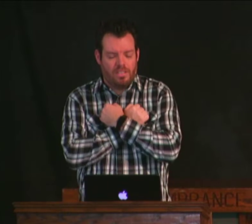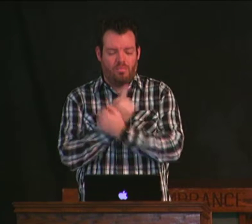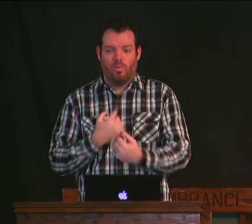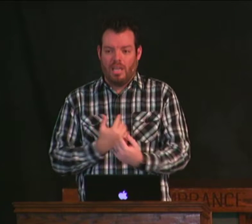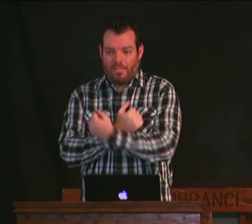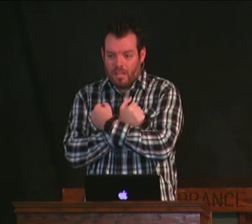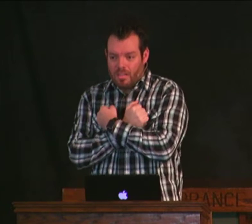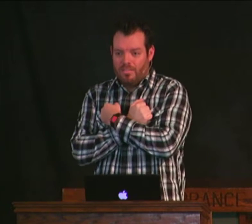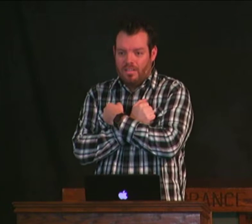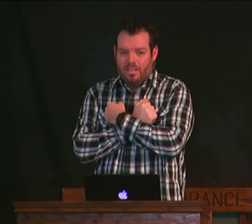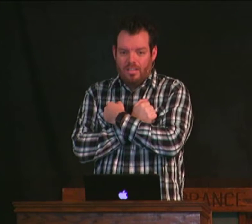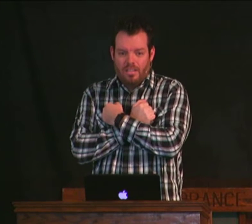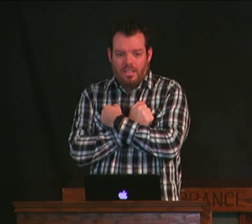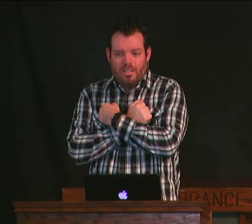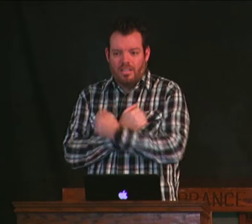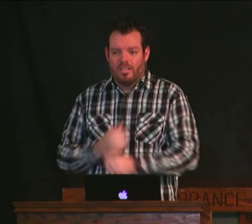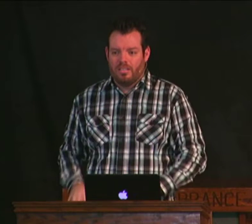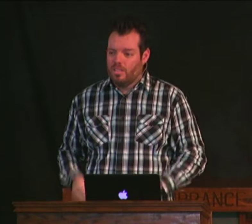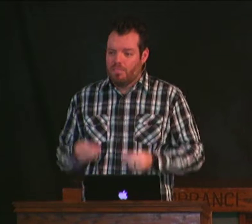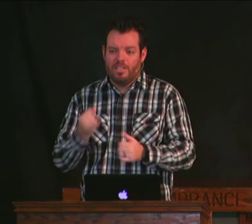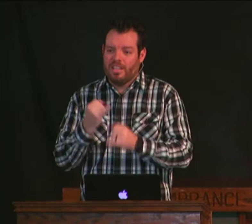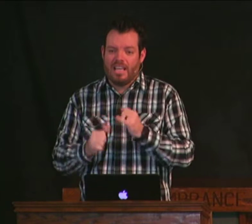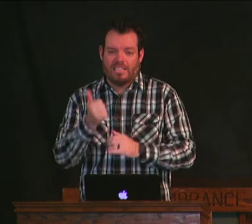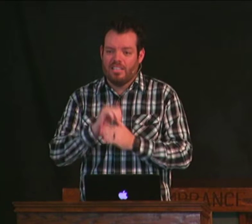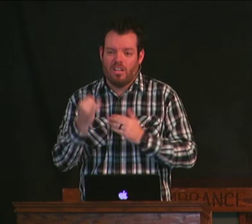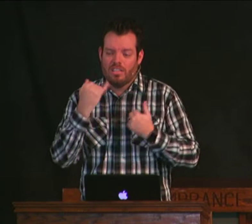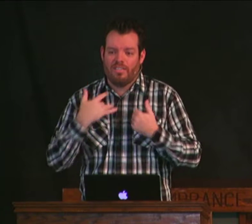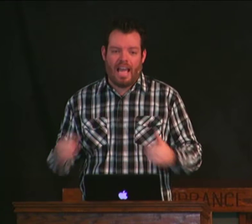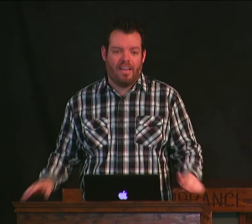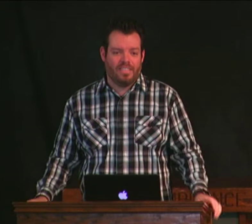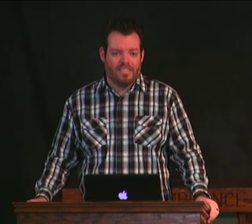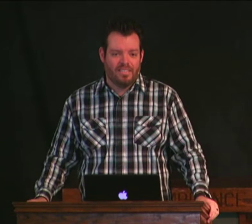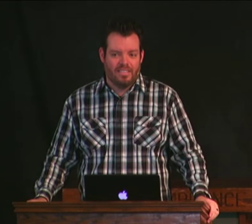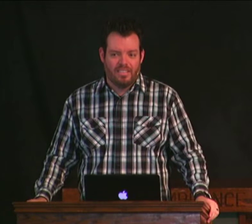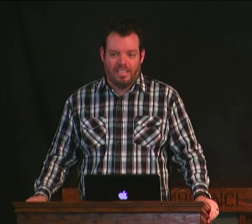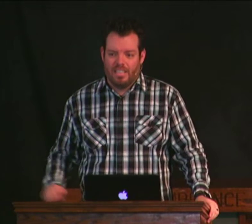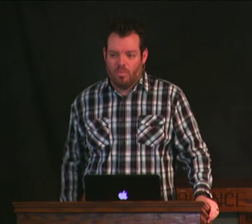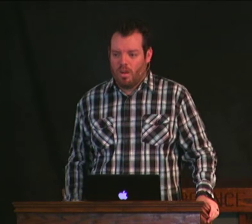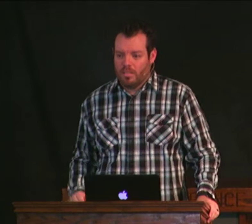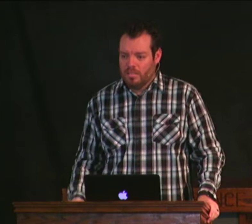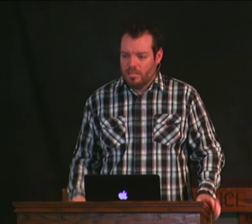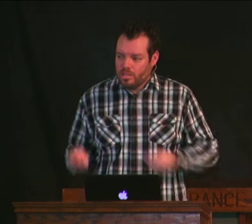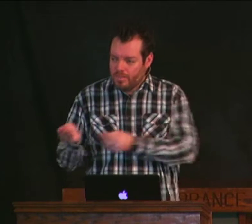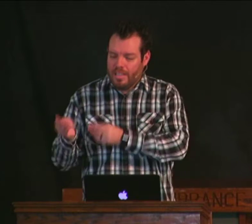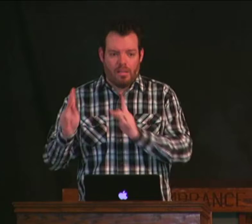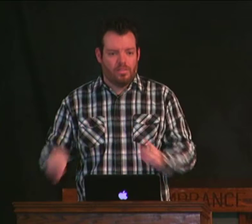someone, when you have love, you spend your last $10 if you have it in your wallet to feed that